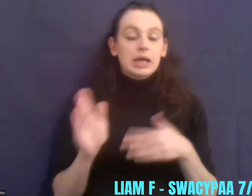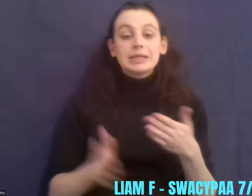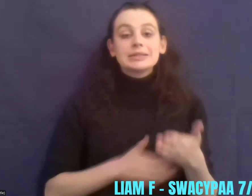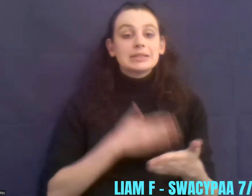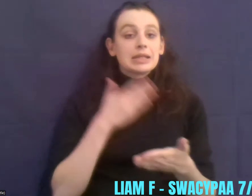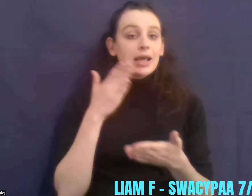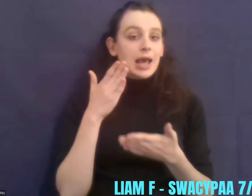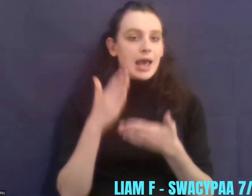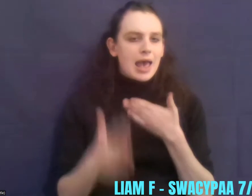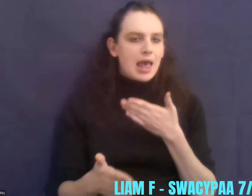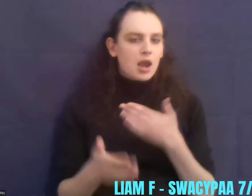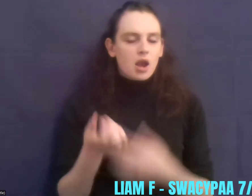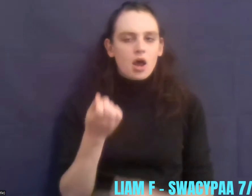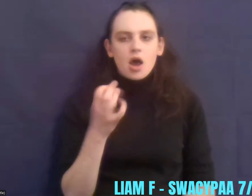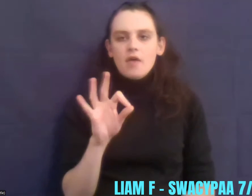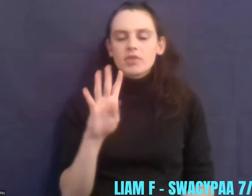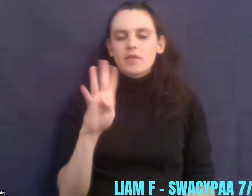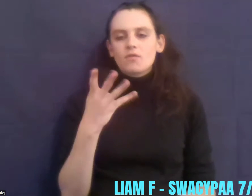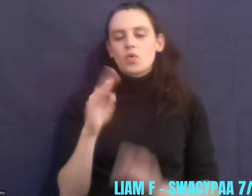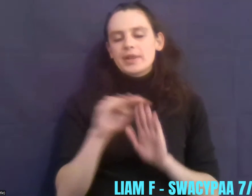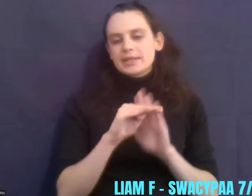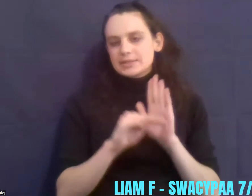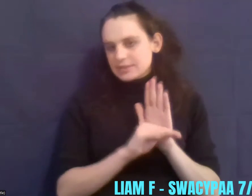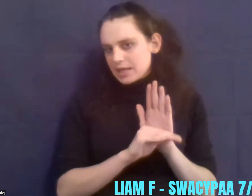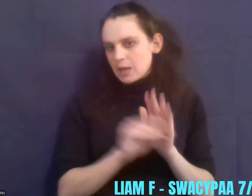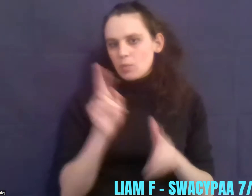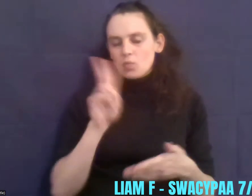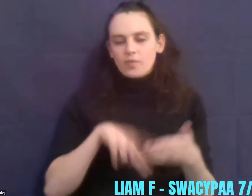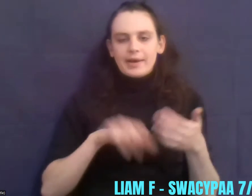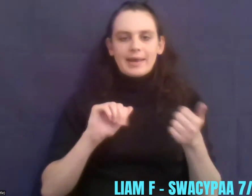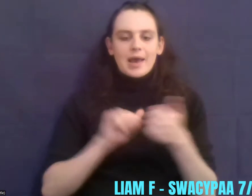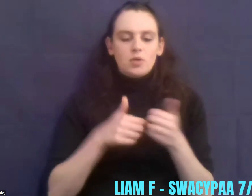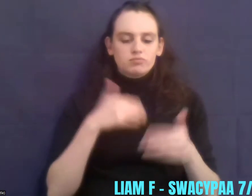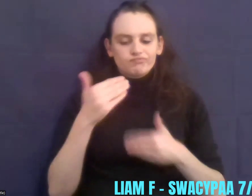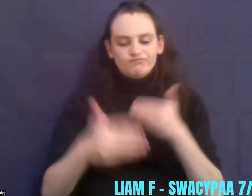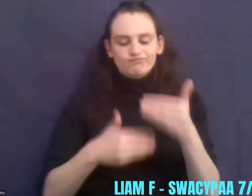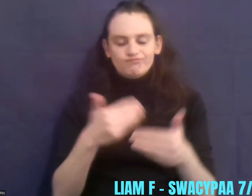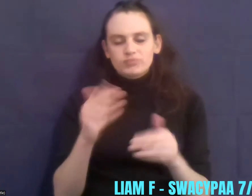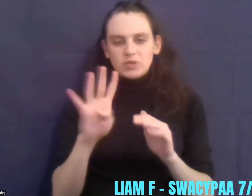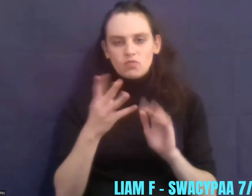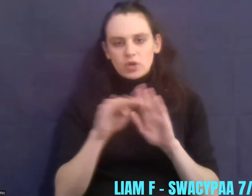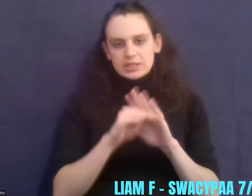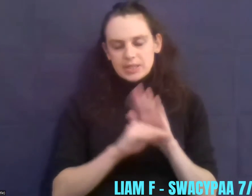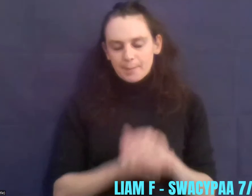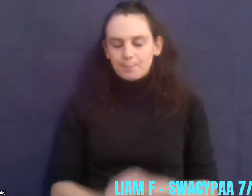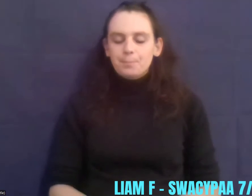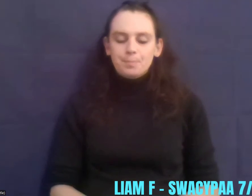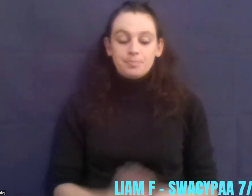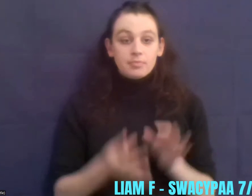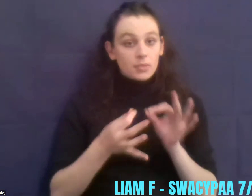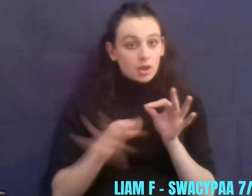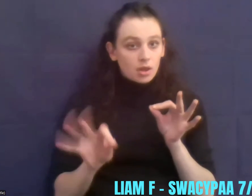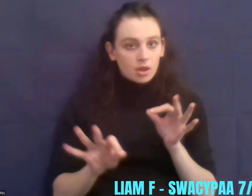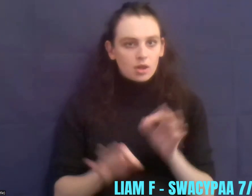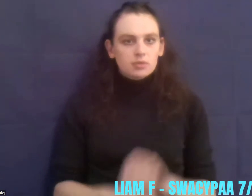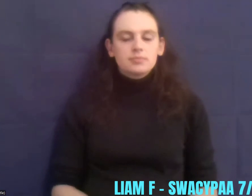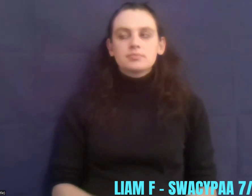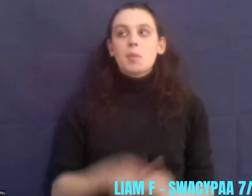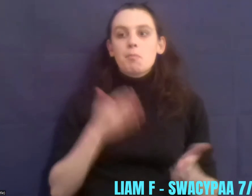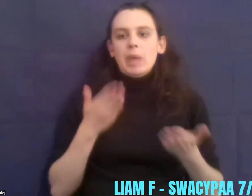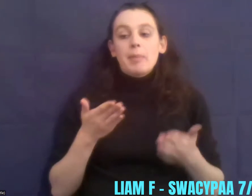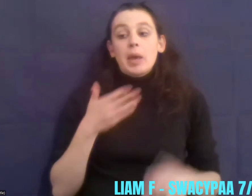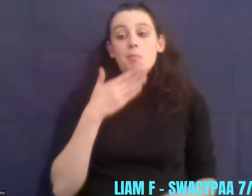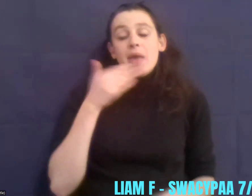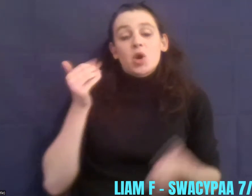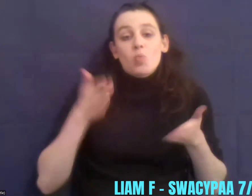of the fourth step and reading through how you go through the fourth step. And it says, perhaps basis, the basis